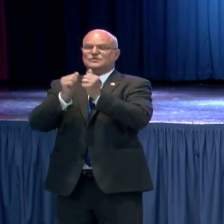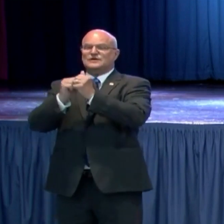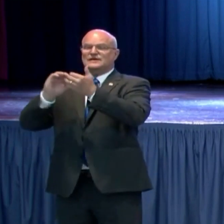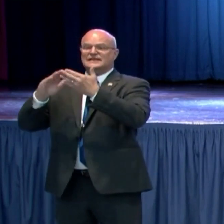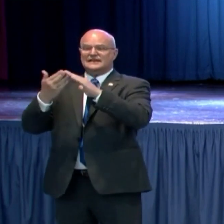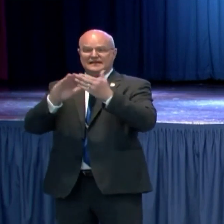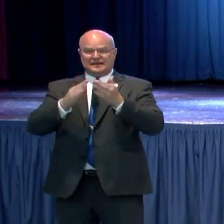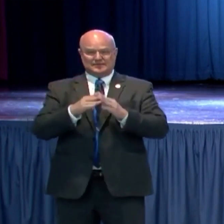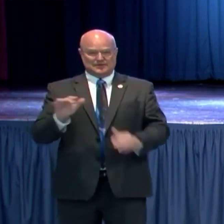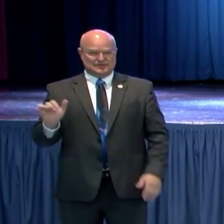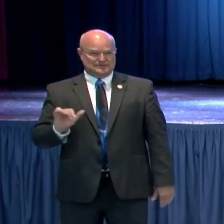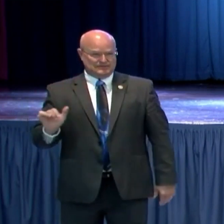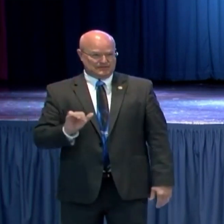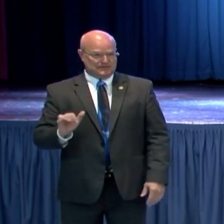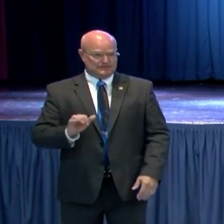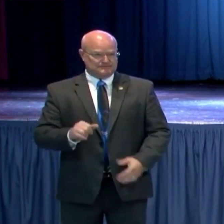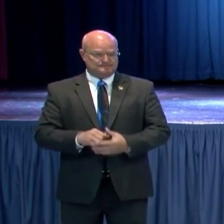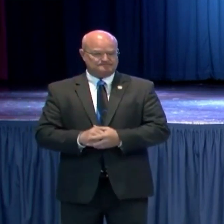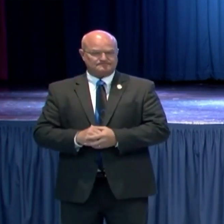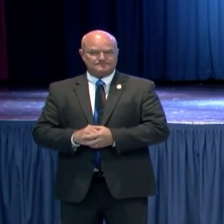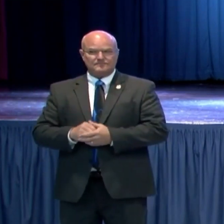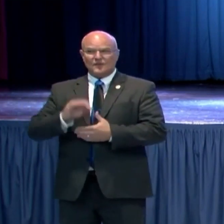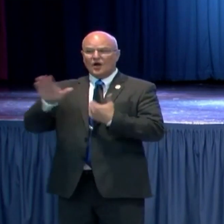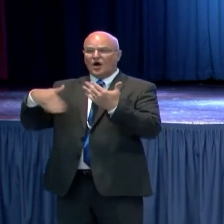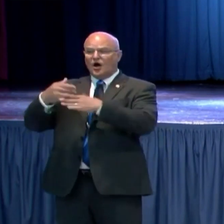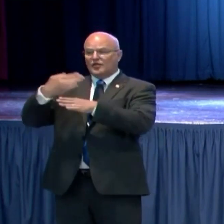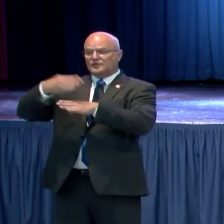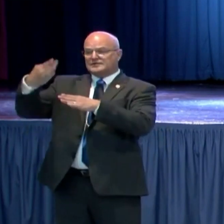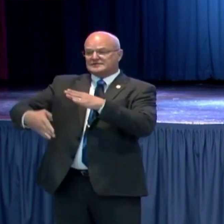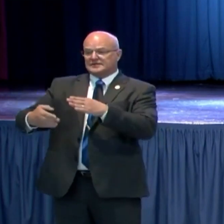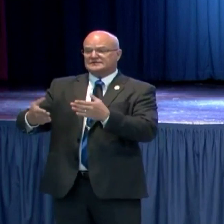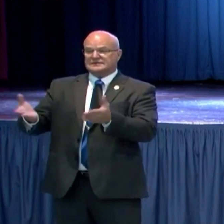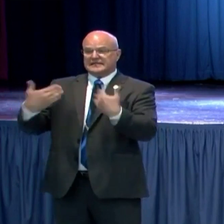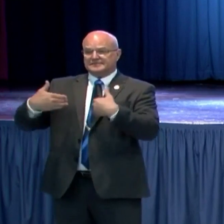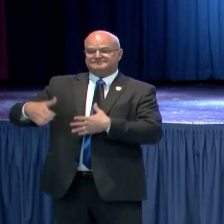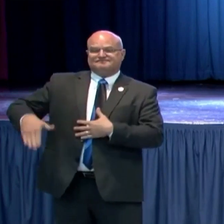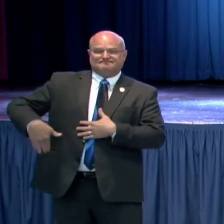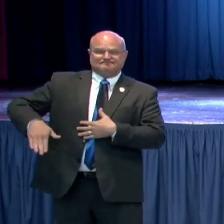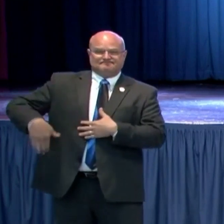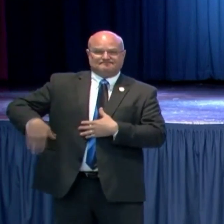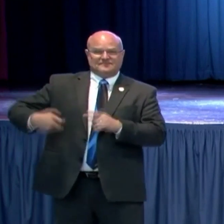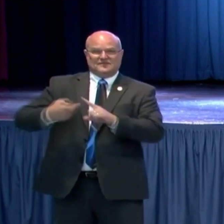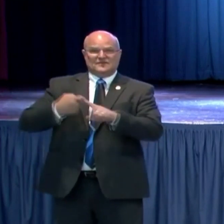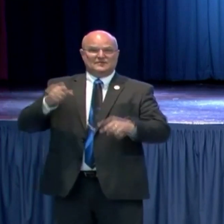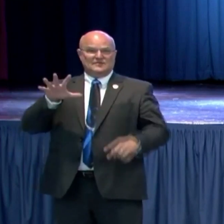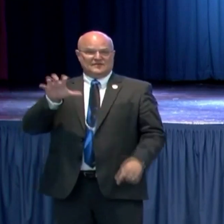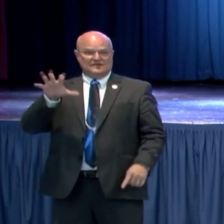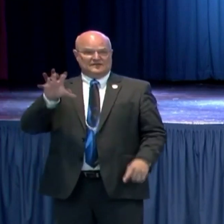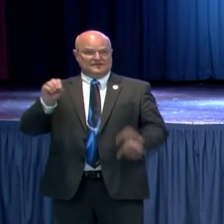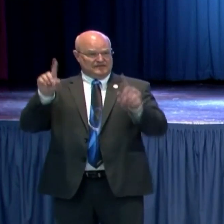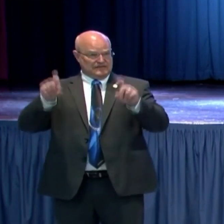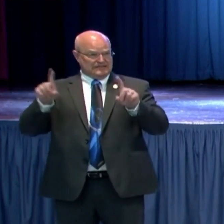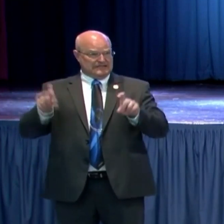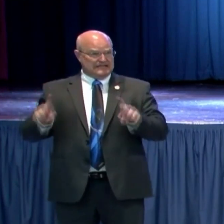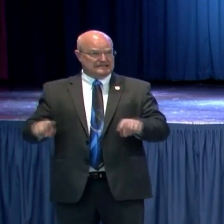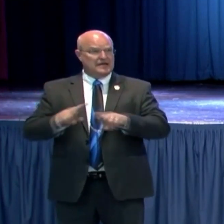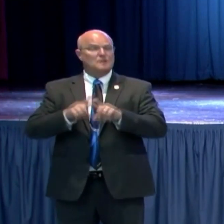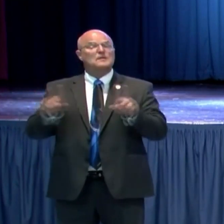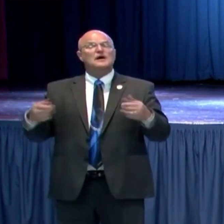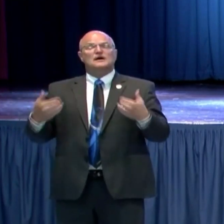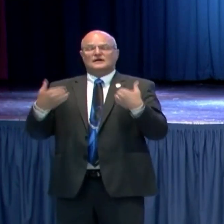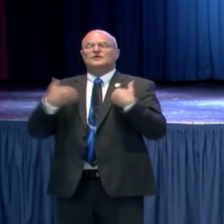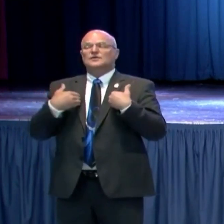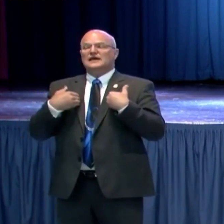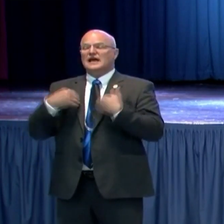community. And we have not received all of the results in yet from the 550 that were tested, but we do